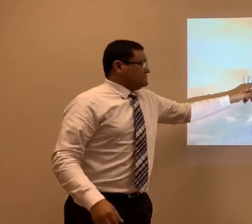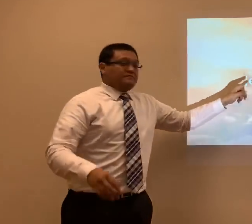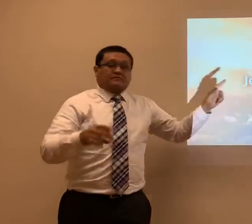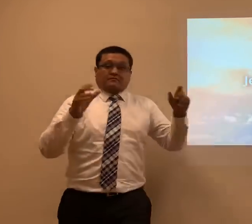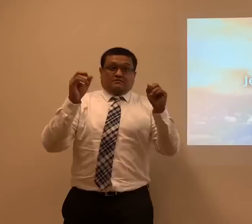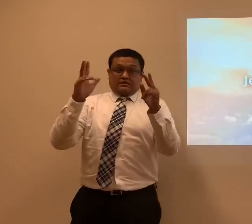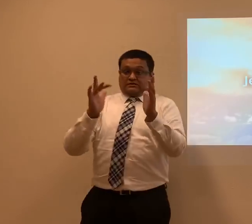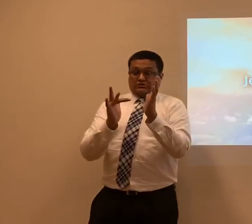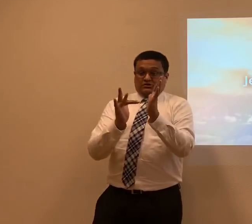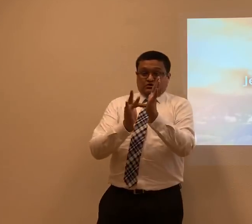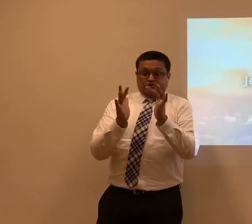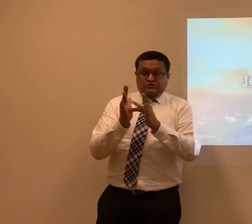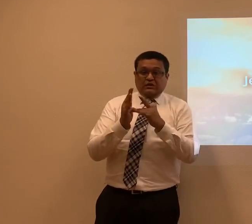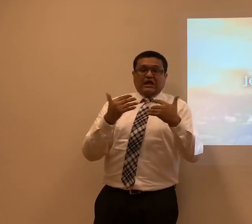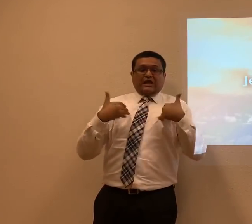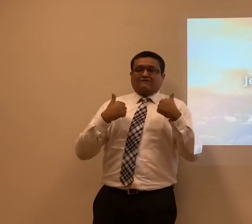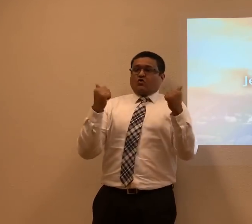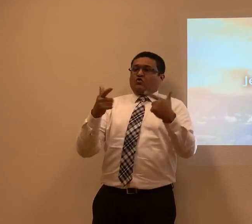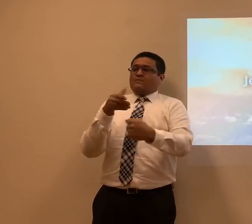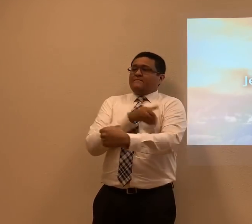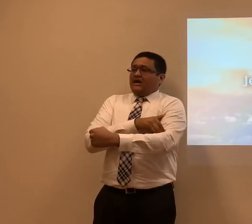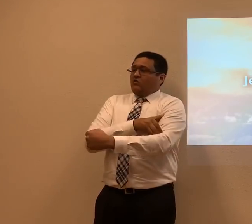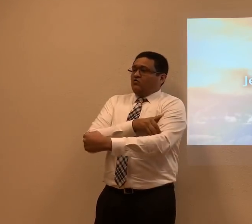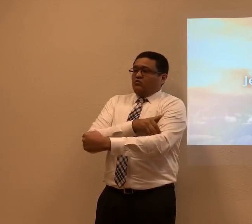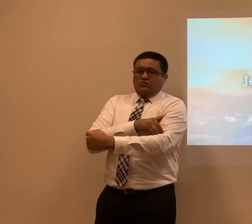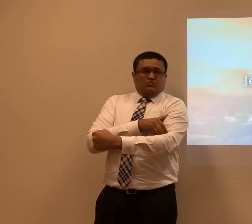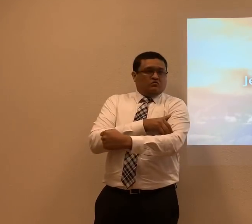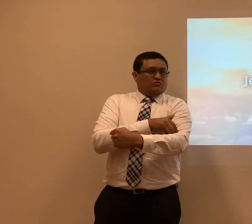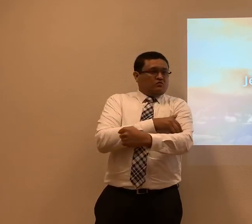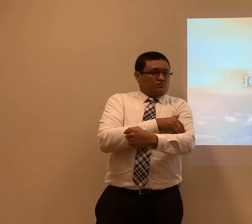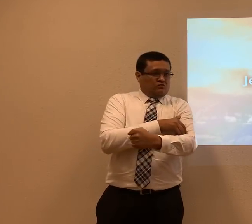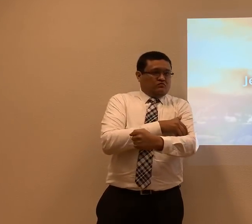My next point here is Jesus had all power.